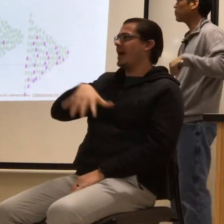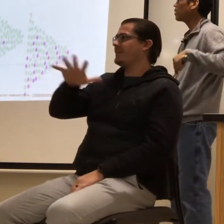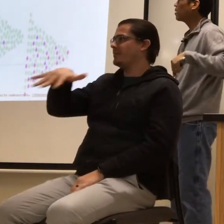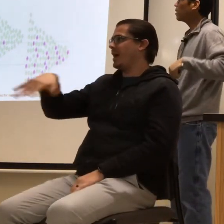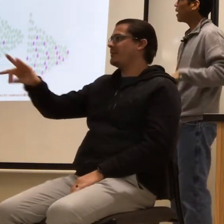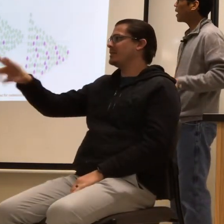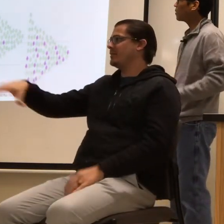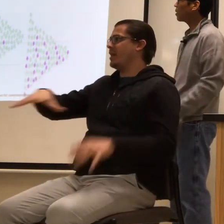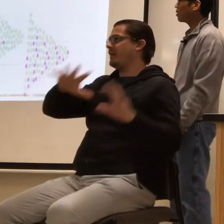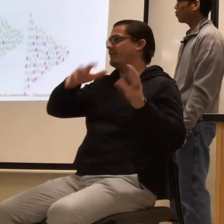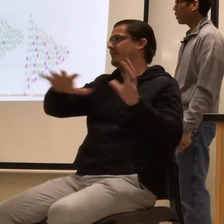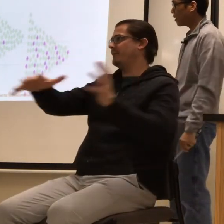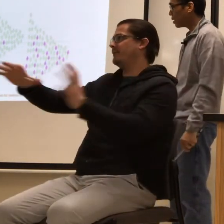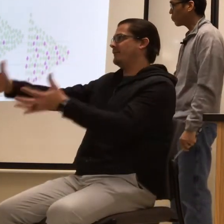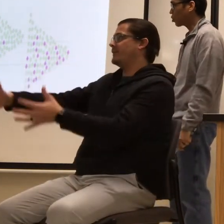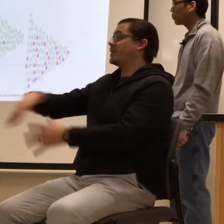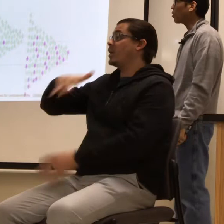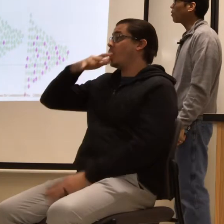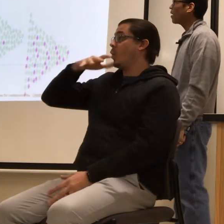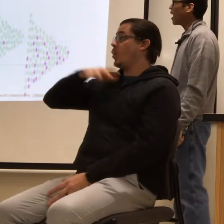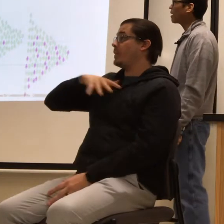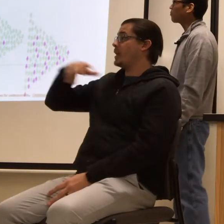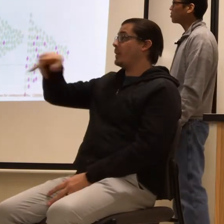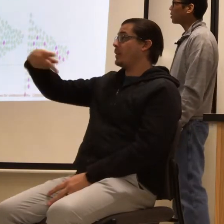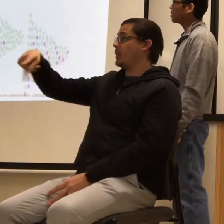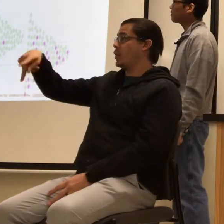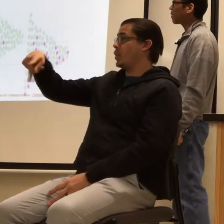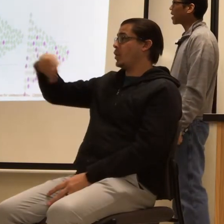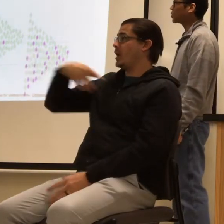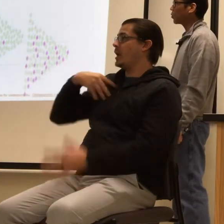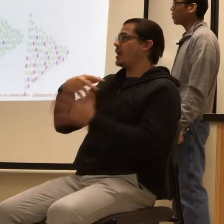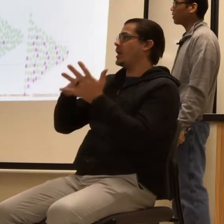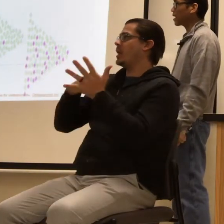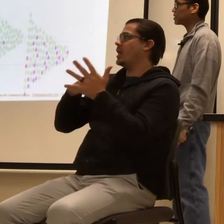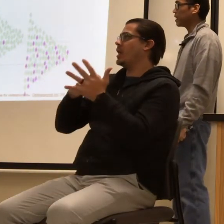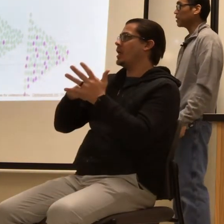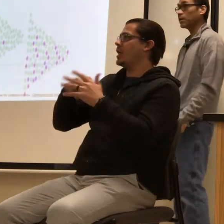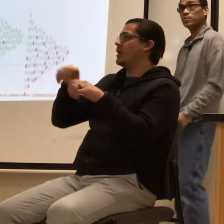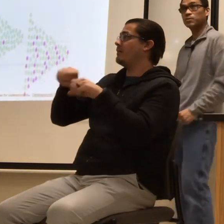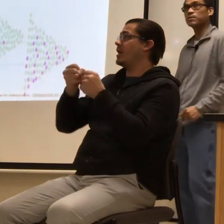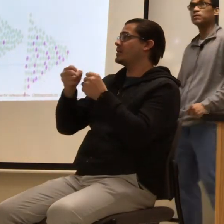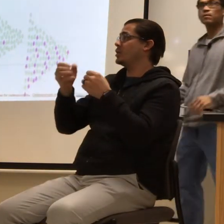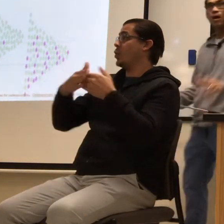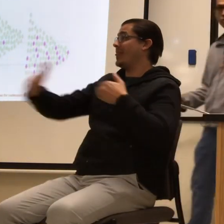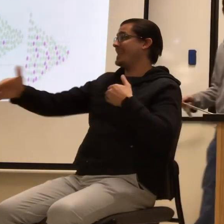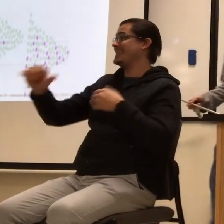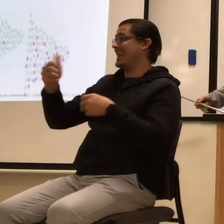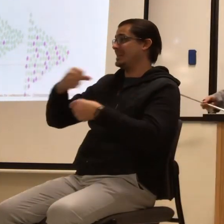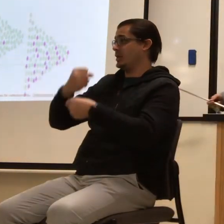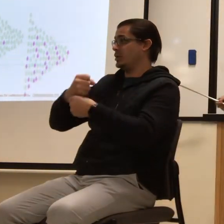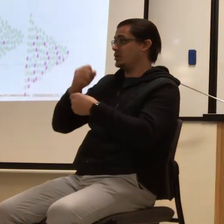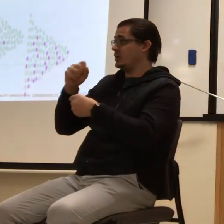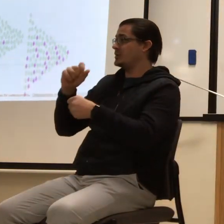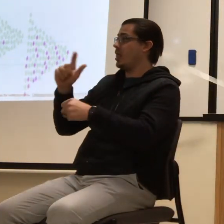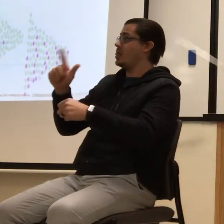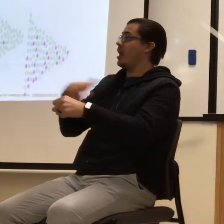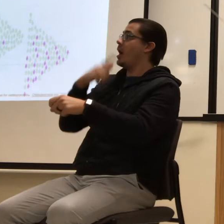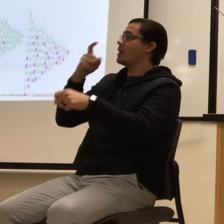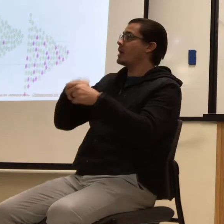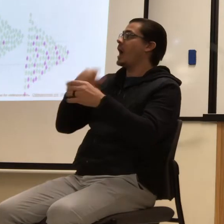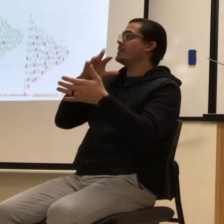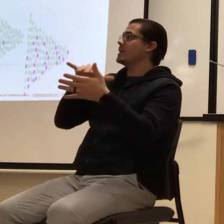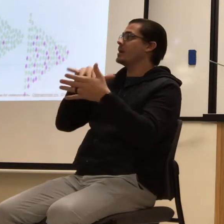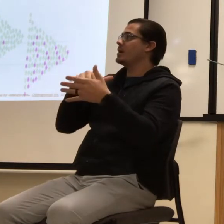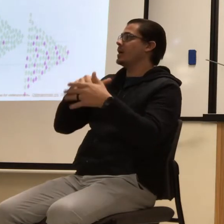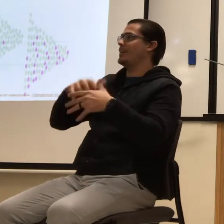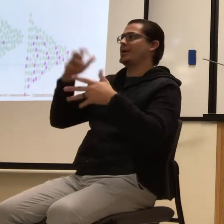75. And the women in purple had a fragility fracture within the next 10 years. So this is a longitudinal study. Just get a